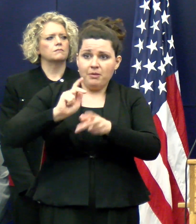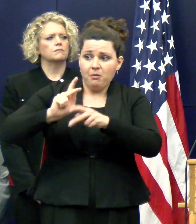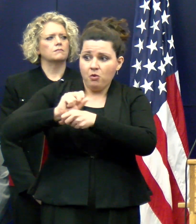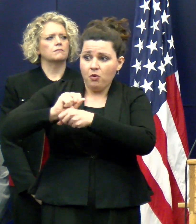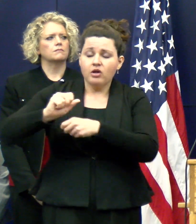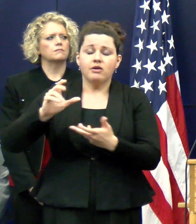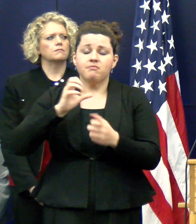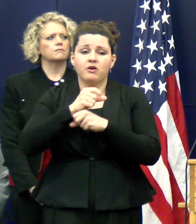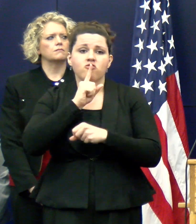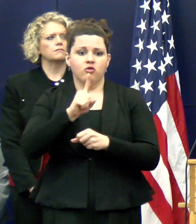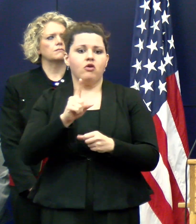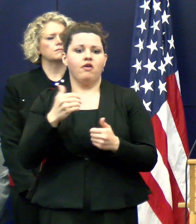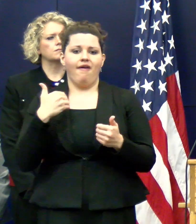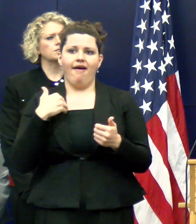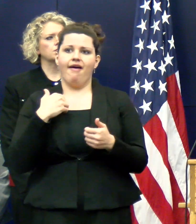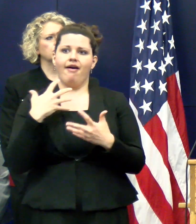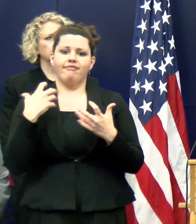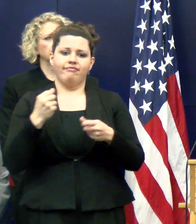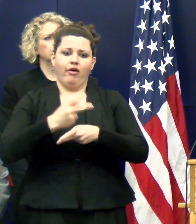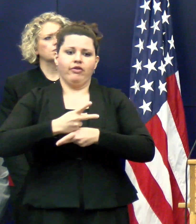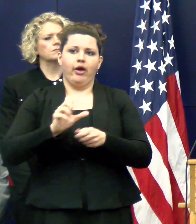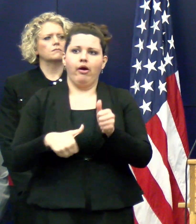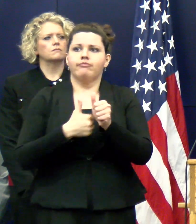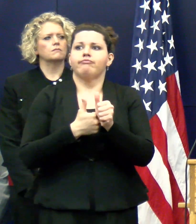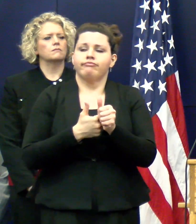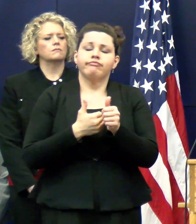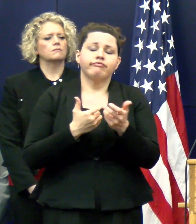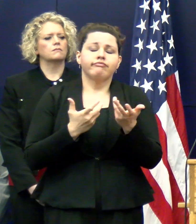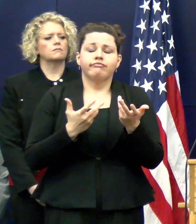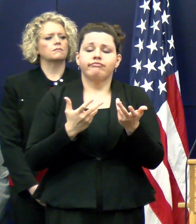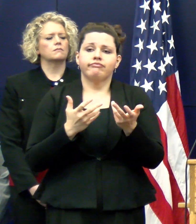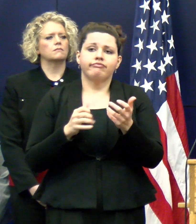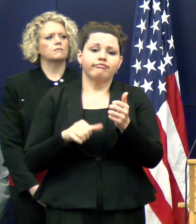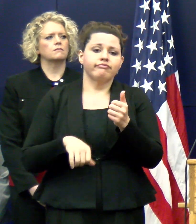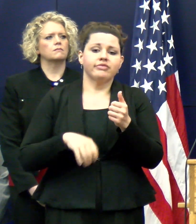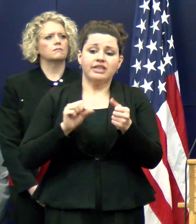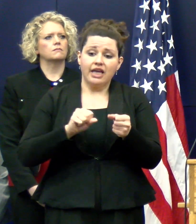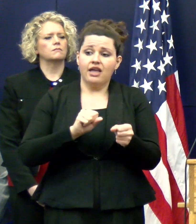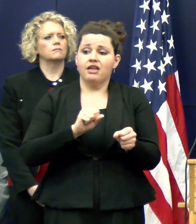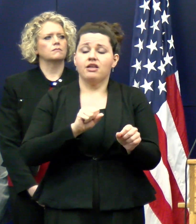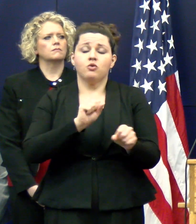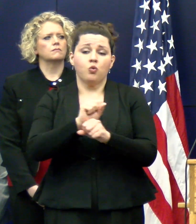backup healthcare. So those are some of the issues that we're working with as we work with not only